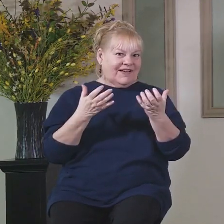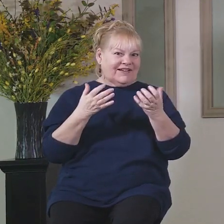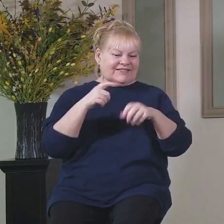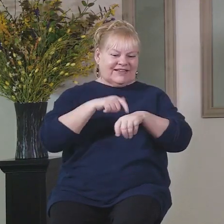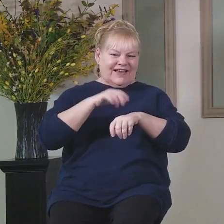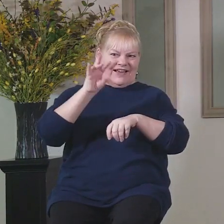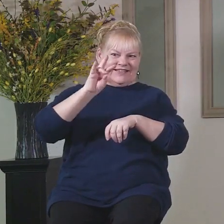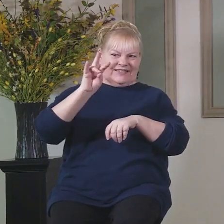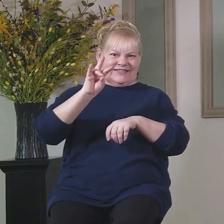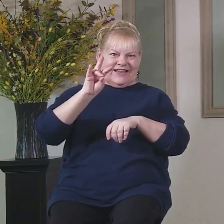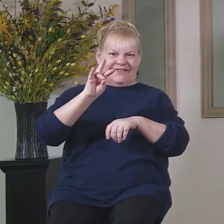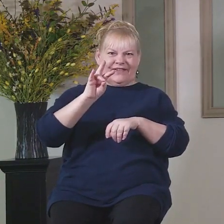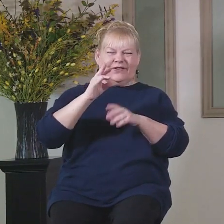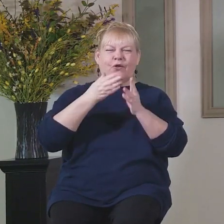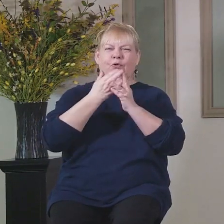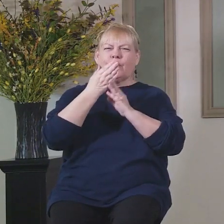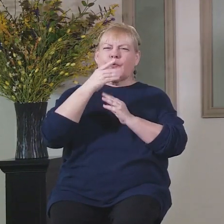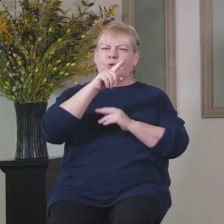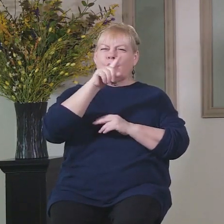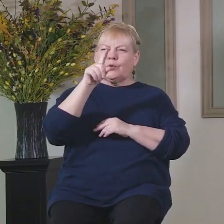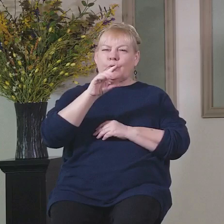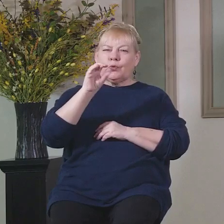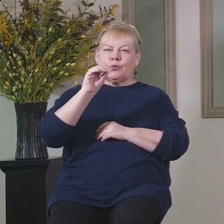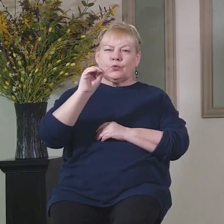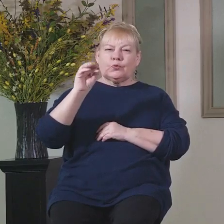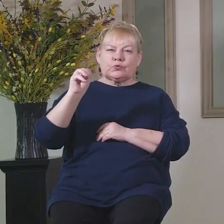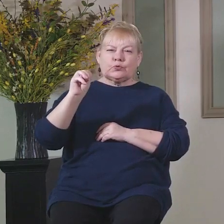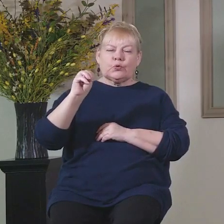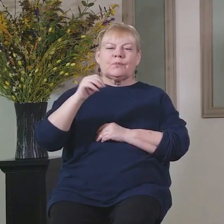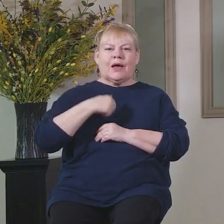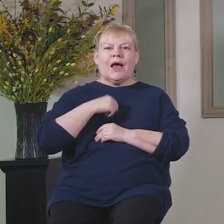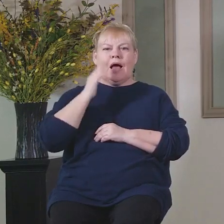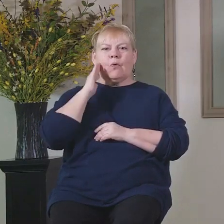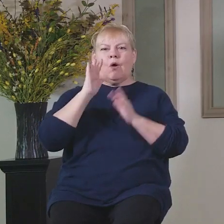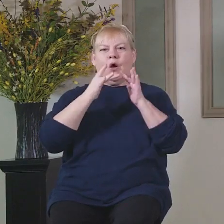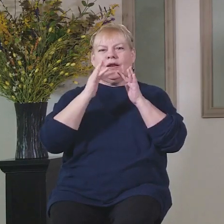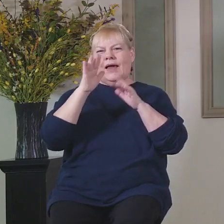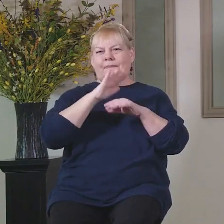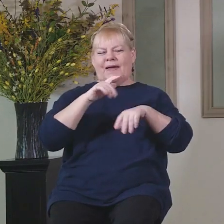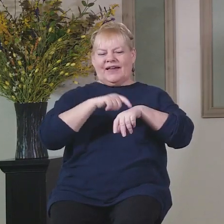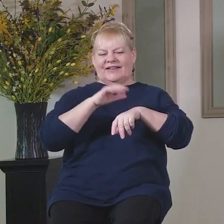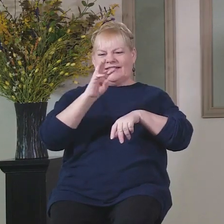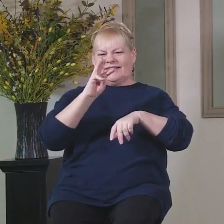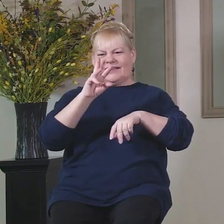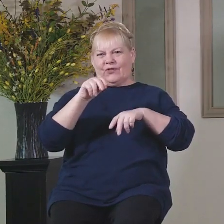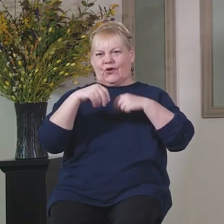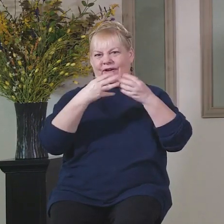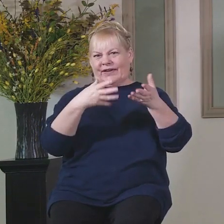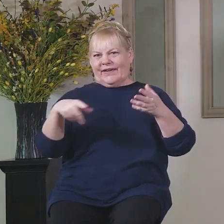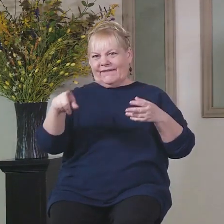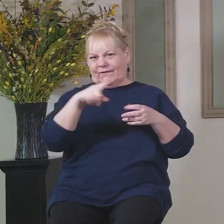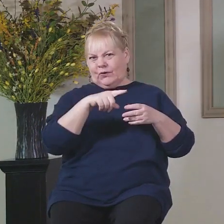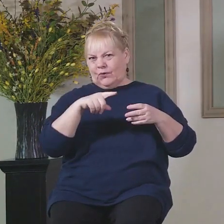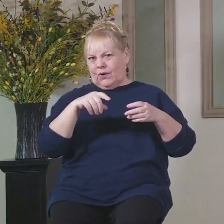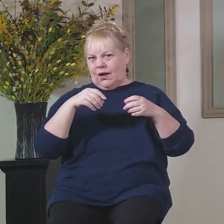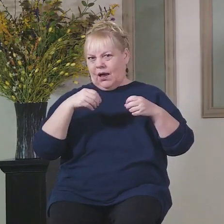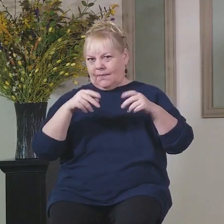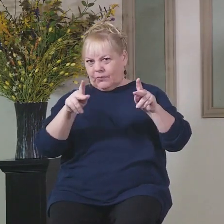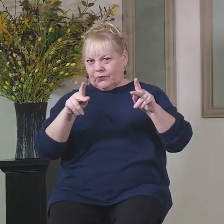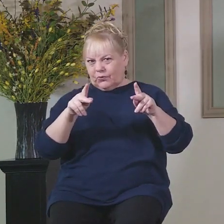7 p.m. via Zoom. I'm probably going to be online about 6:30 to give everybody a chance to, if you've